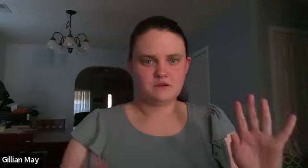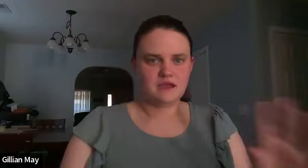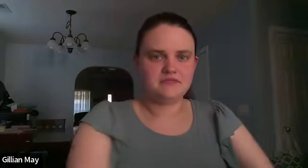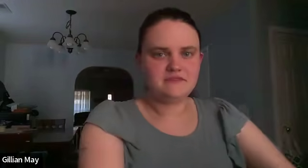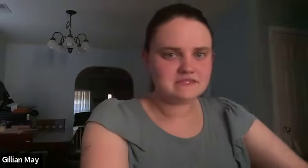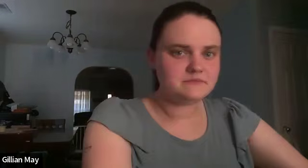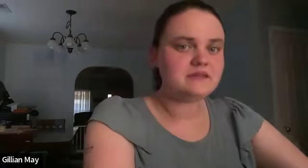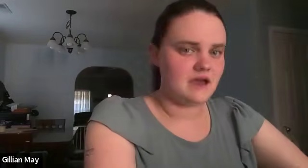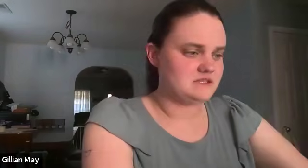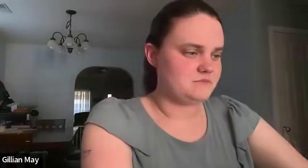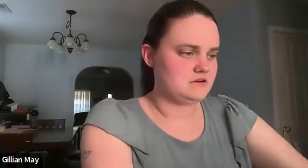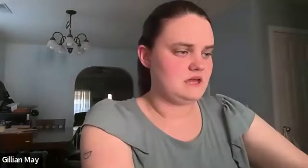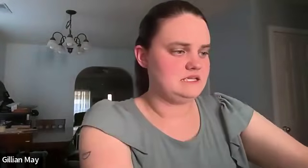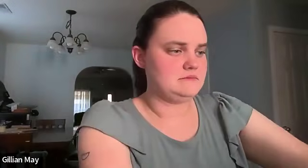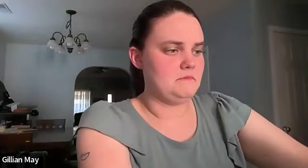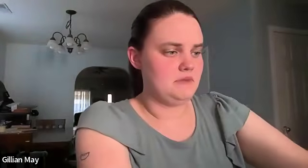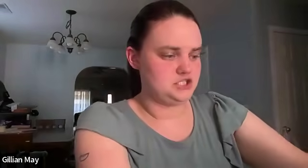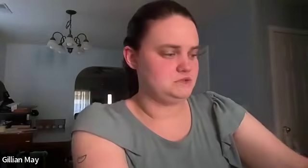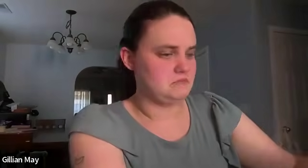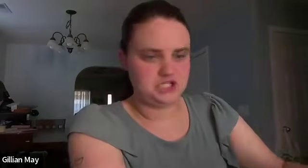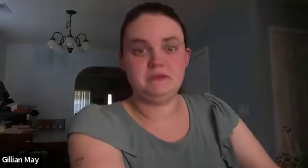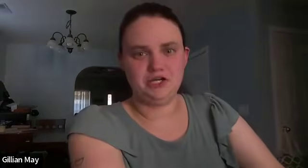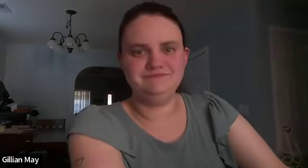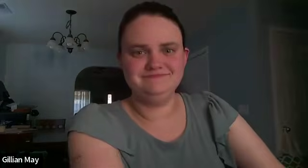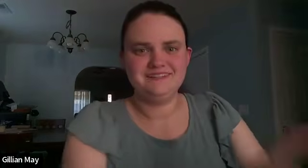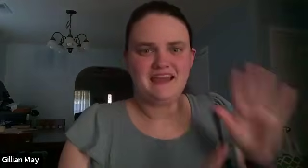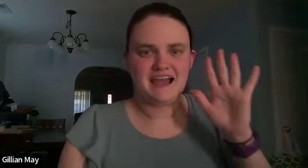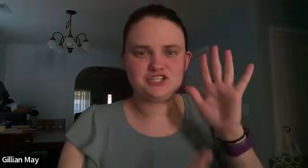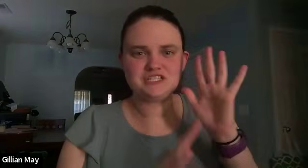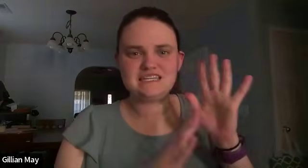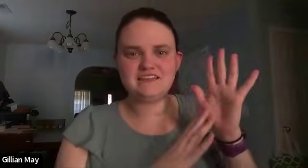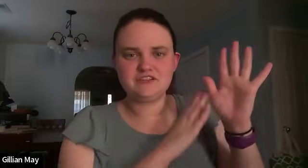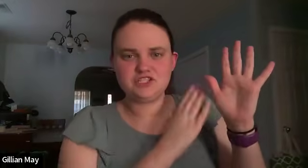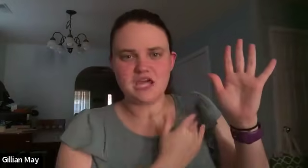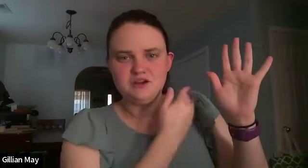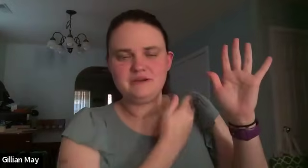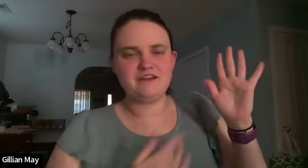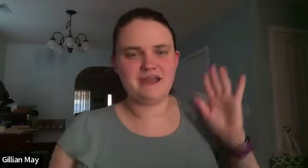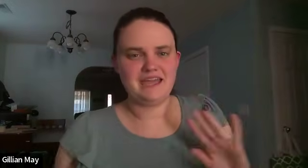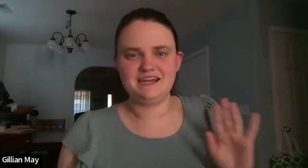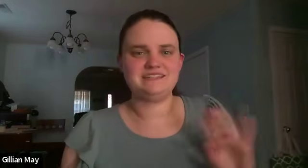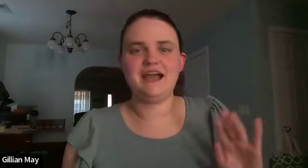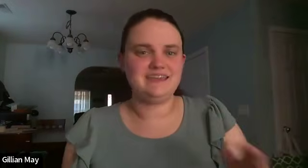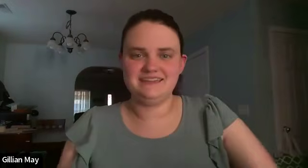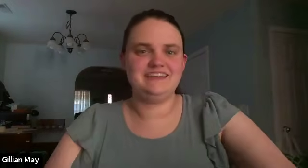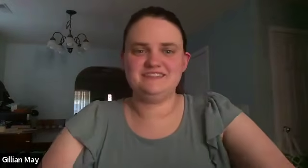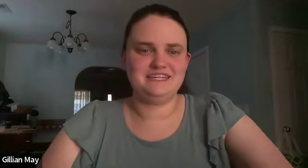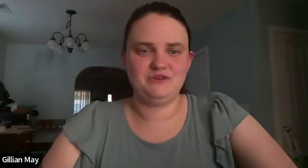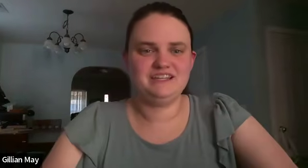Okay, I think that's a bit, yeah, that's better. That is much, much better. I could just see like the shadowing of my hand. I was like, I can't stand this anymore. It's